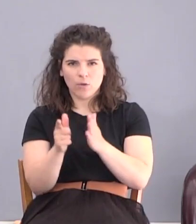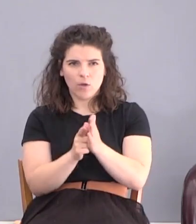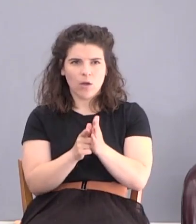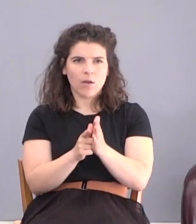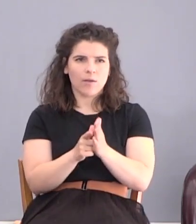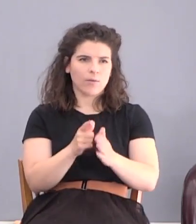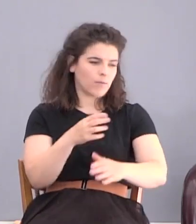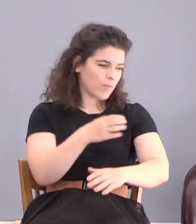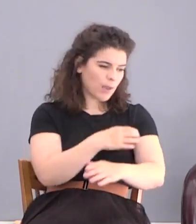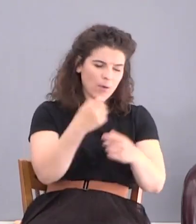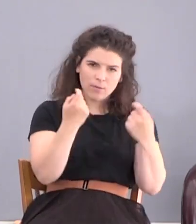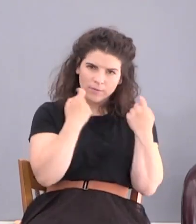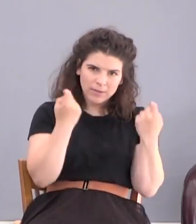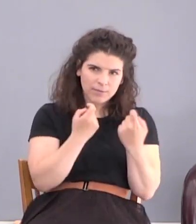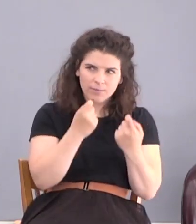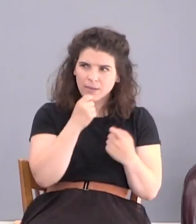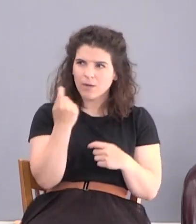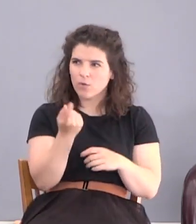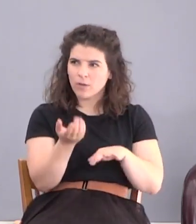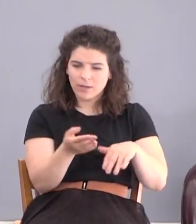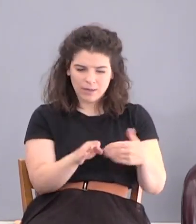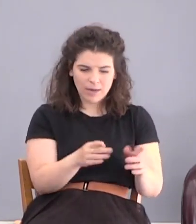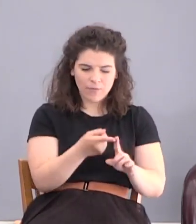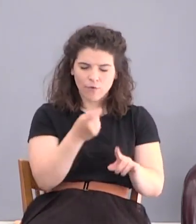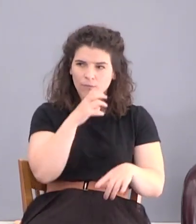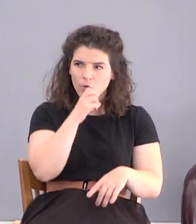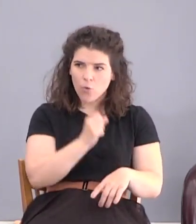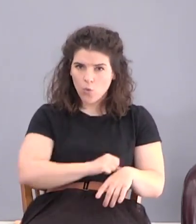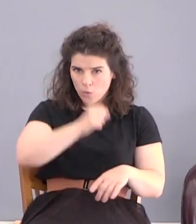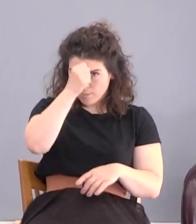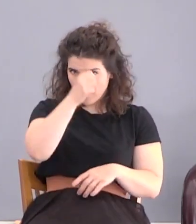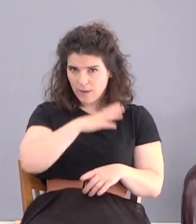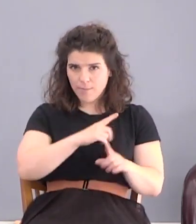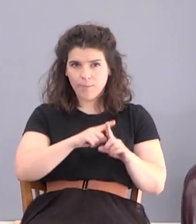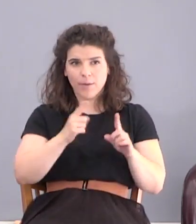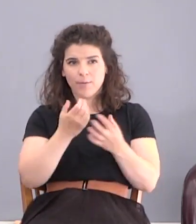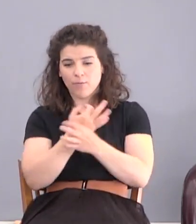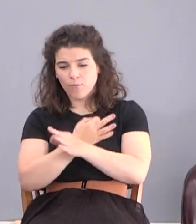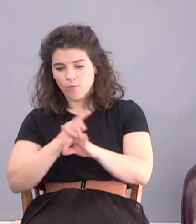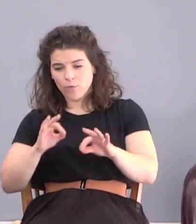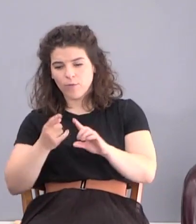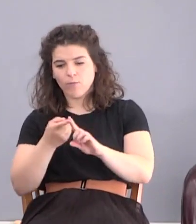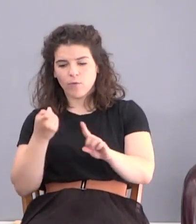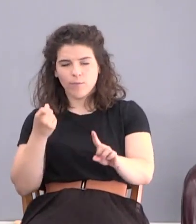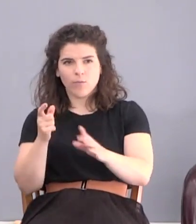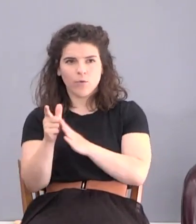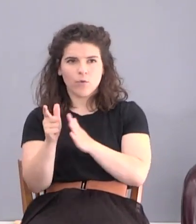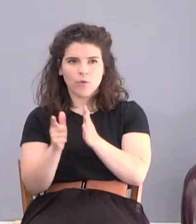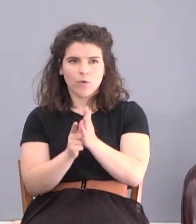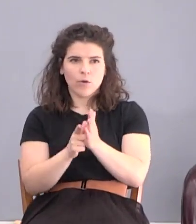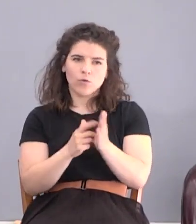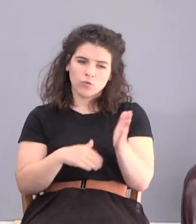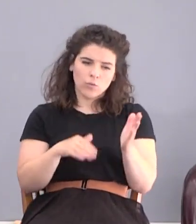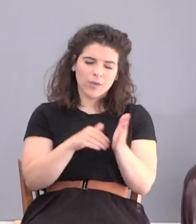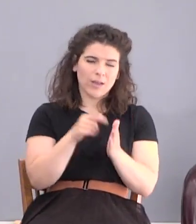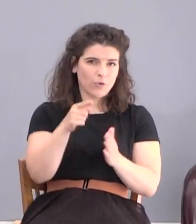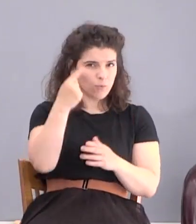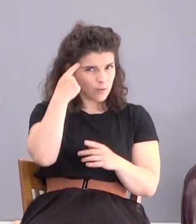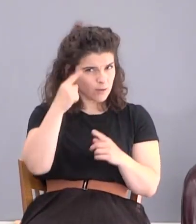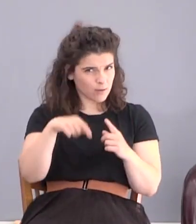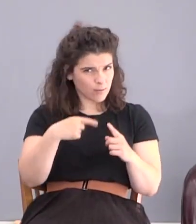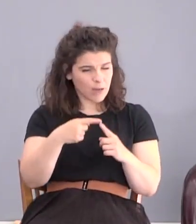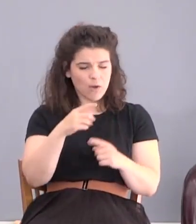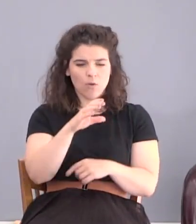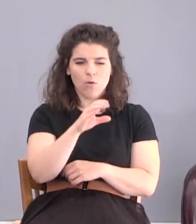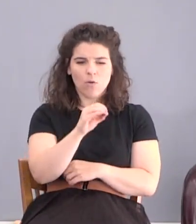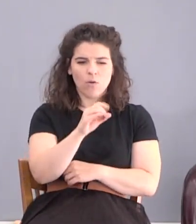dead from the old man and sin, but we're also freed now from the law. So again, if you think about Colossians 3 or